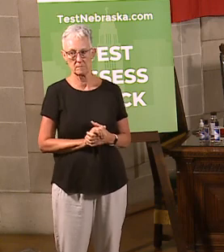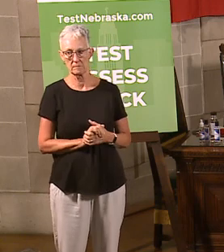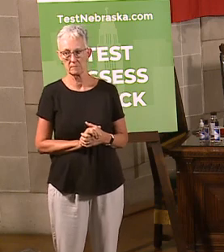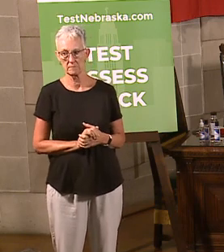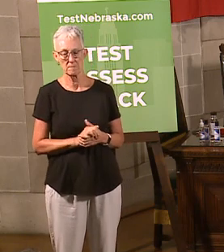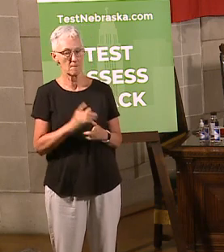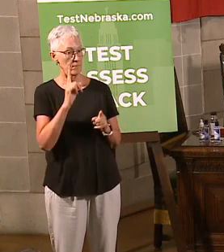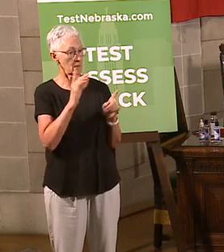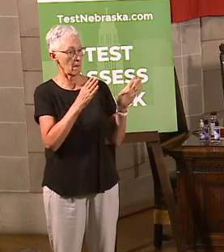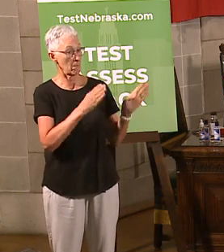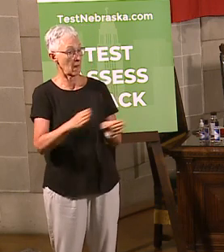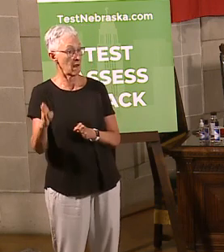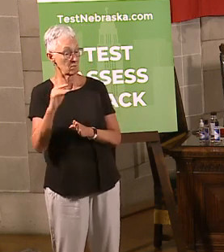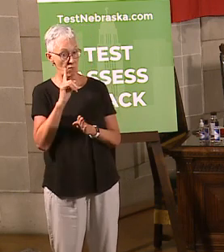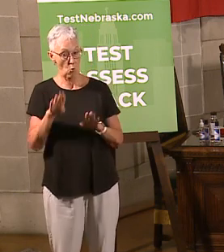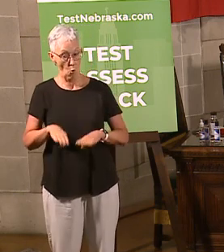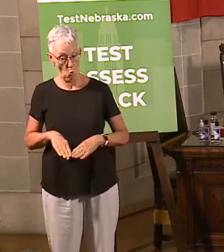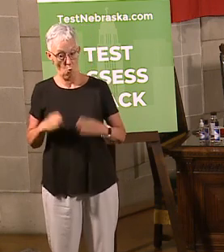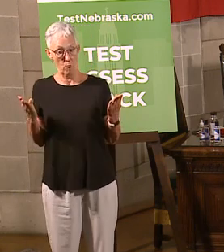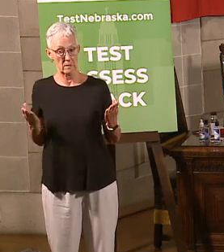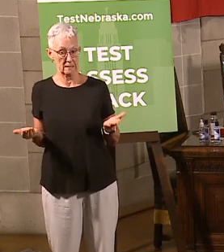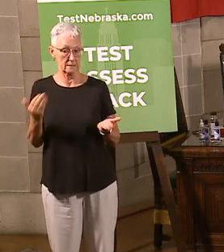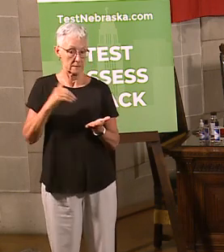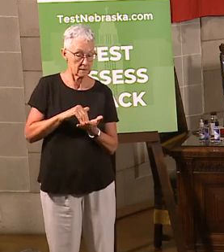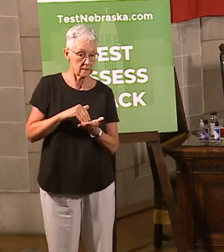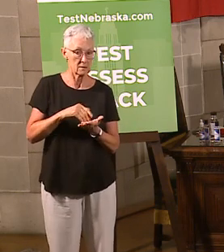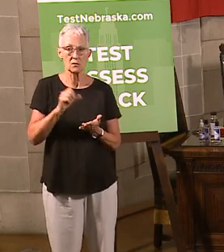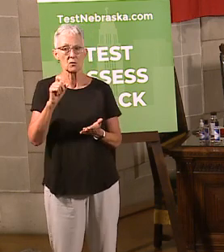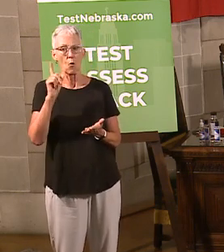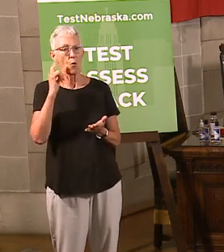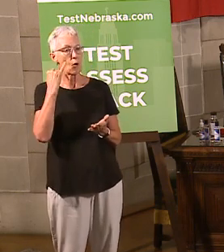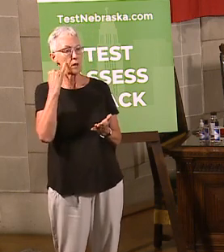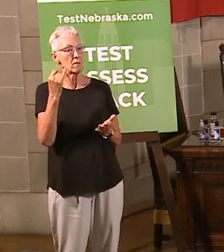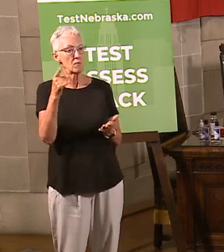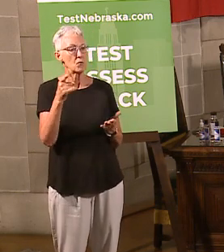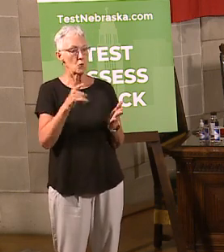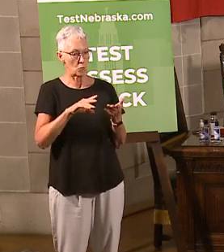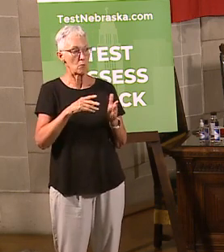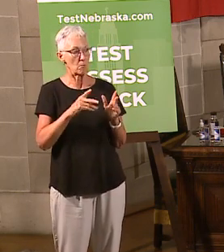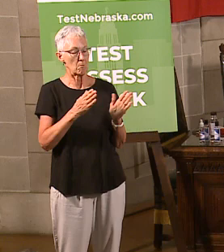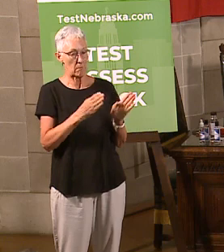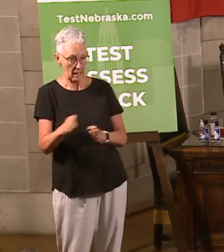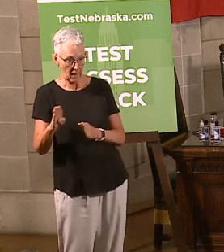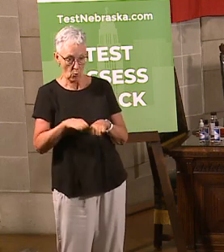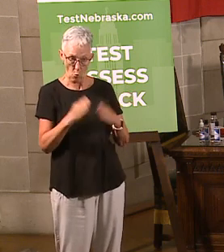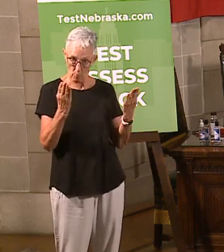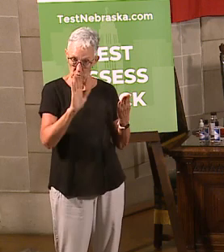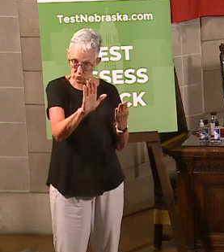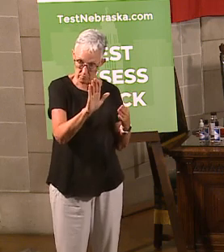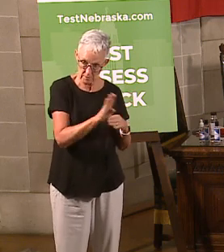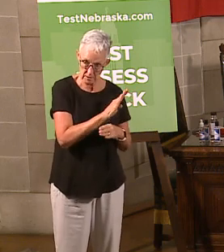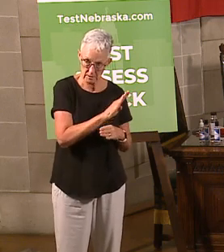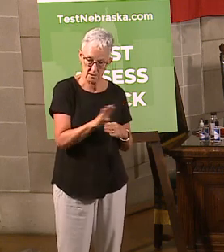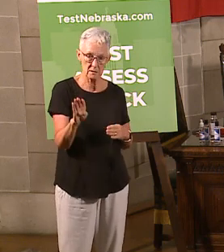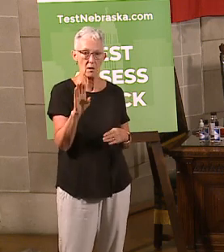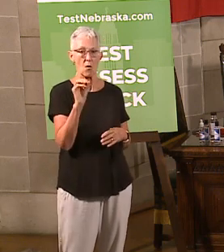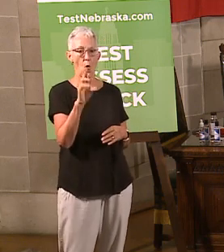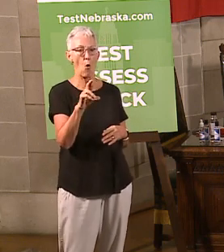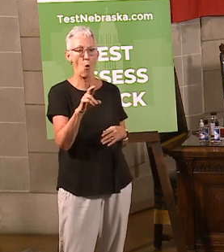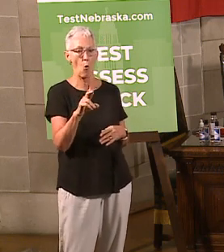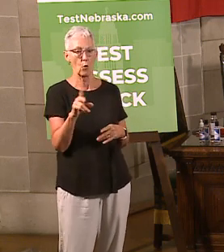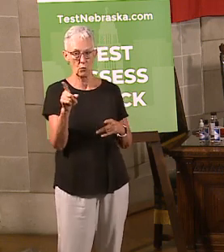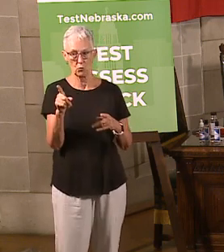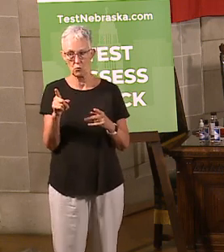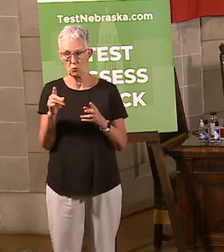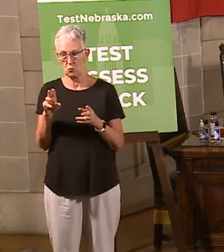again, just like we did in the past, if you're going to reopen or you're going to expand your capacity, you're going to have to submit that plan to your local public health